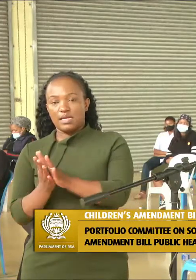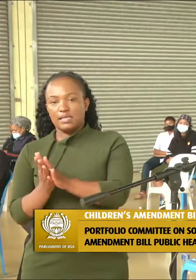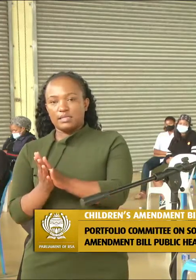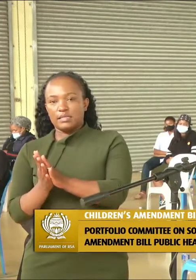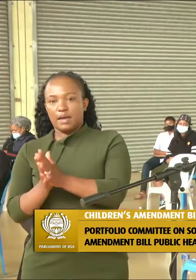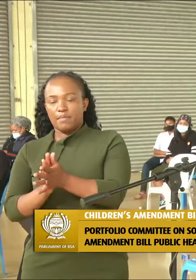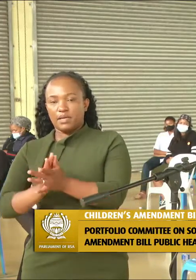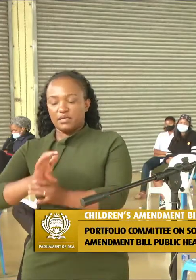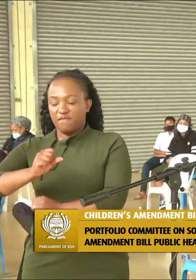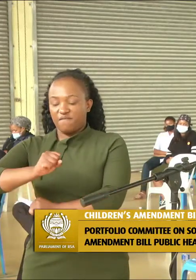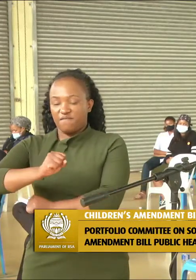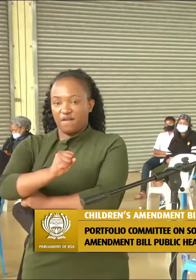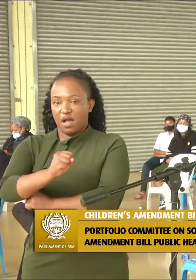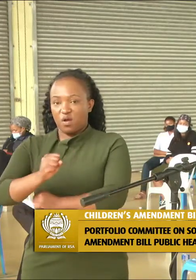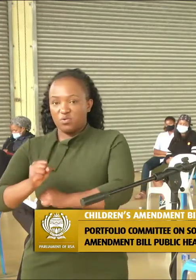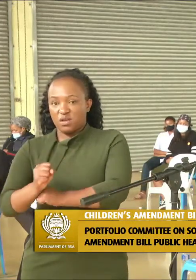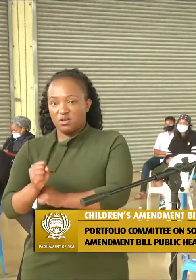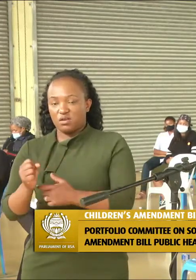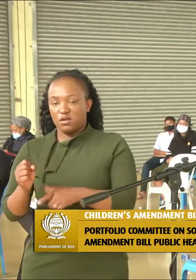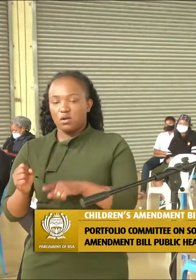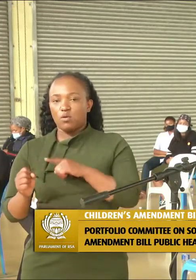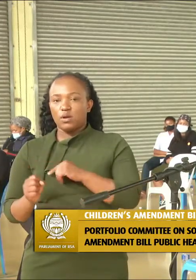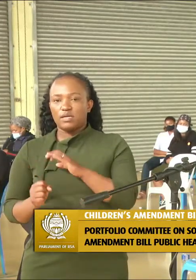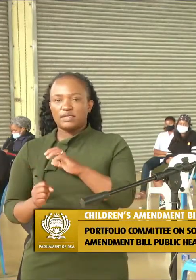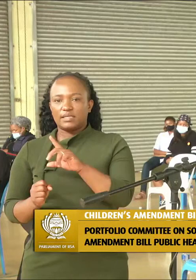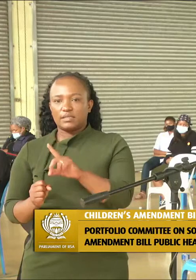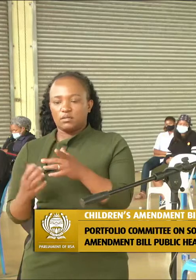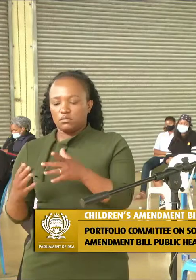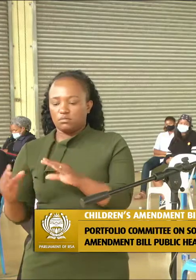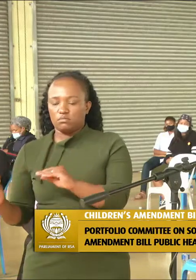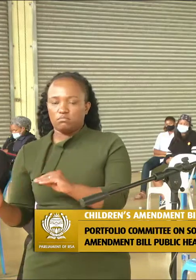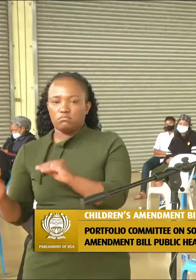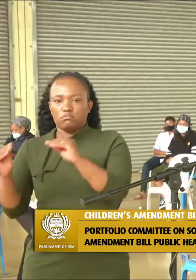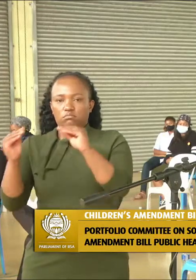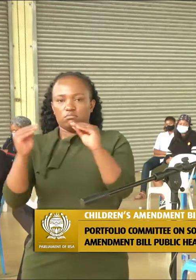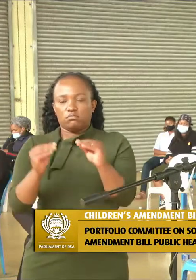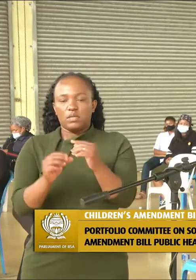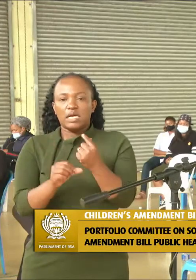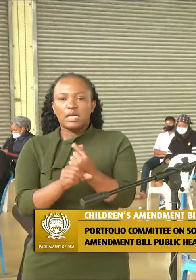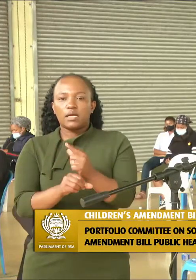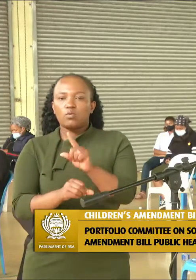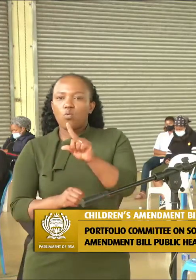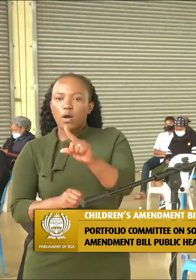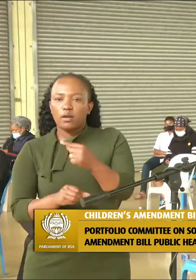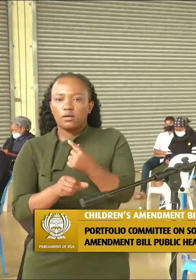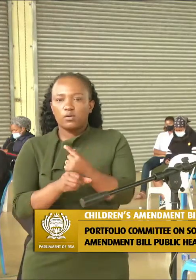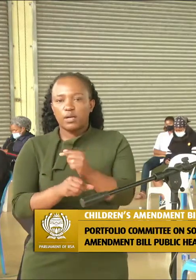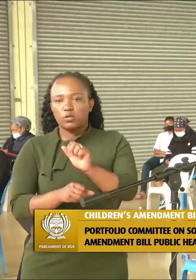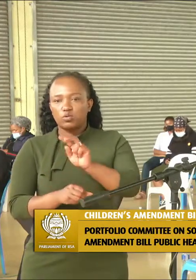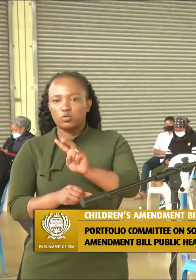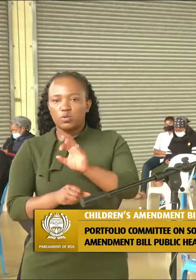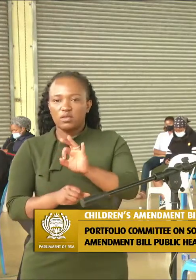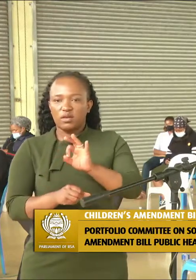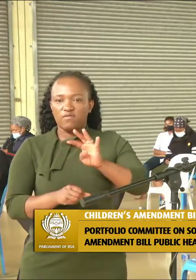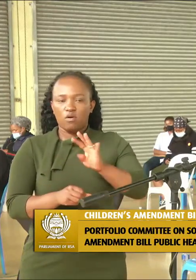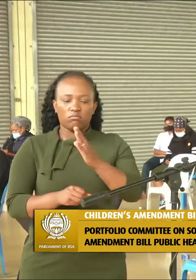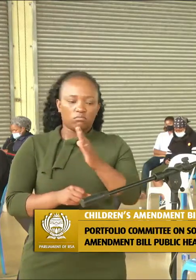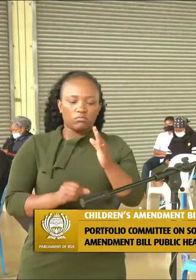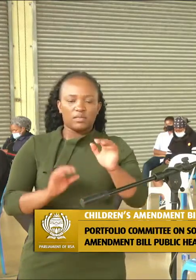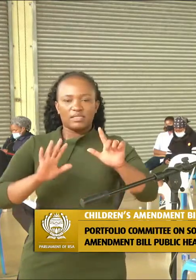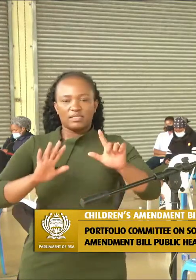kwi-foundation phase. Masisukile la ku-ECD center isiya ka grade 1 to grade 3 iya ku grade 4 to grade 7